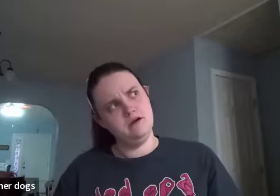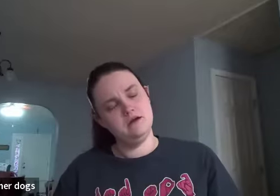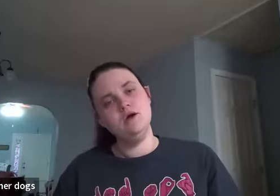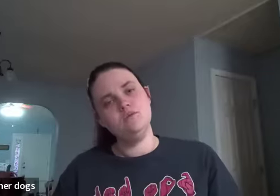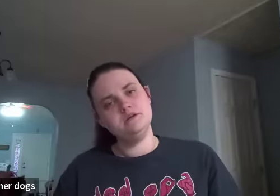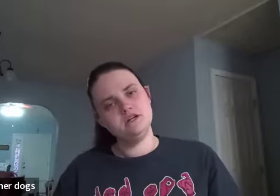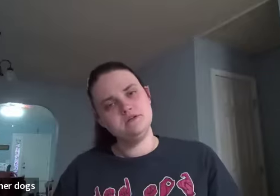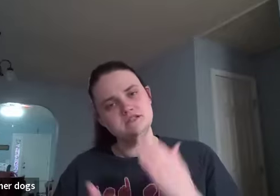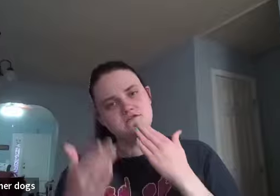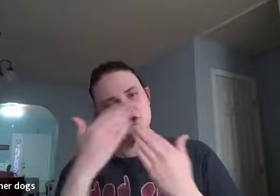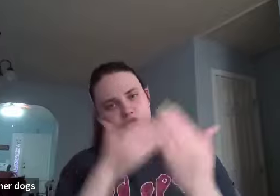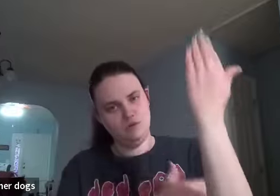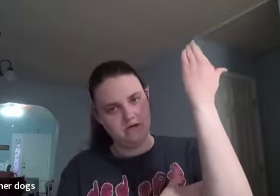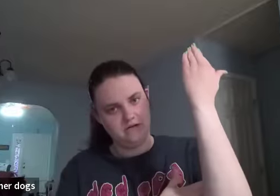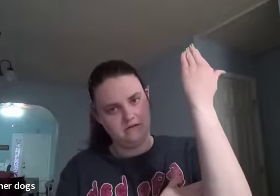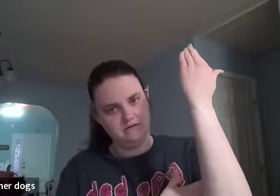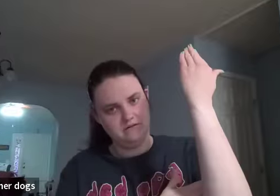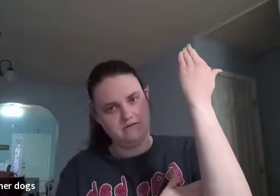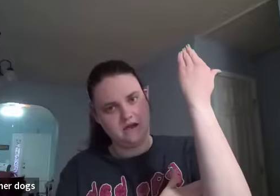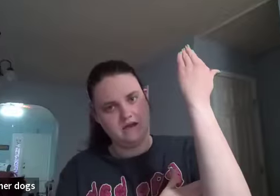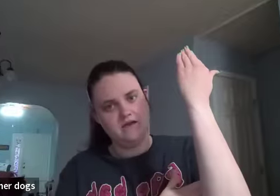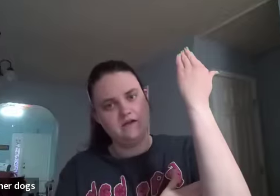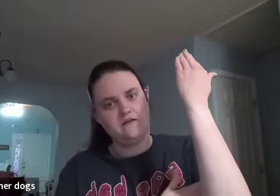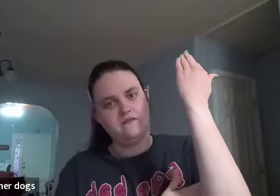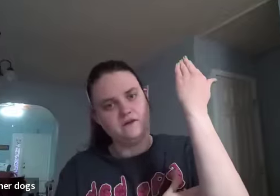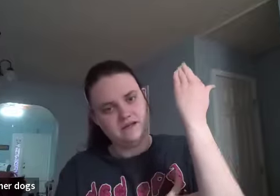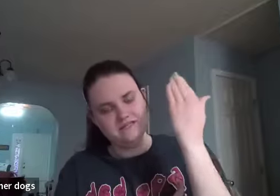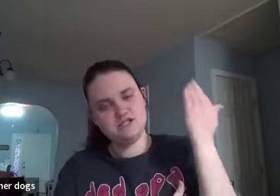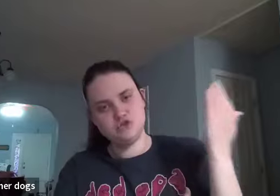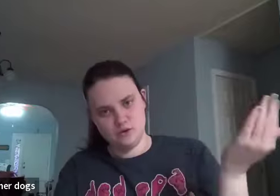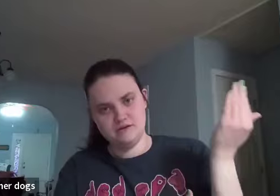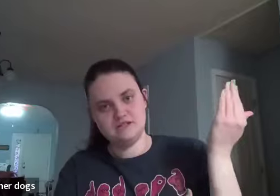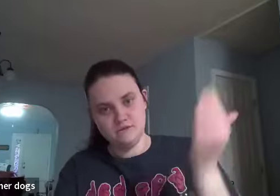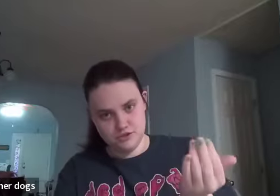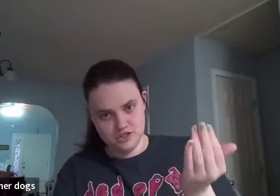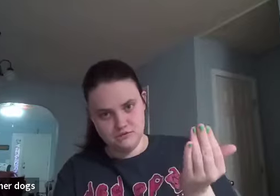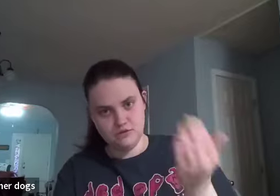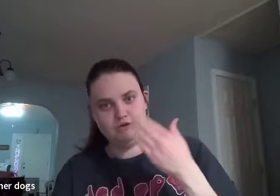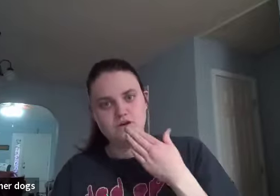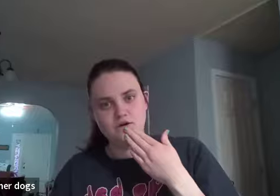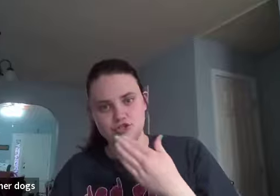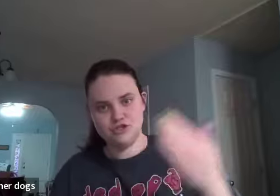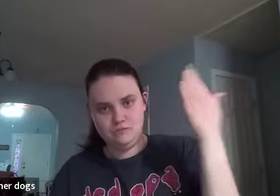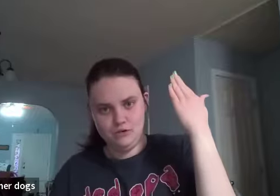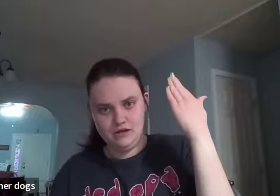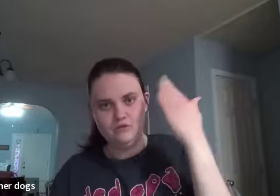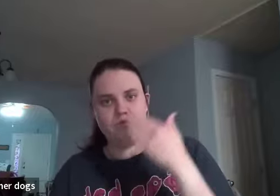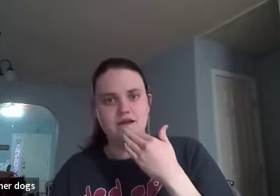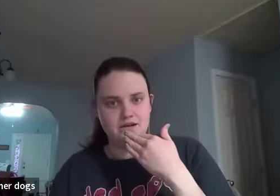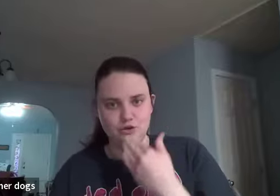not, when we talked about the sign for good morning, okay? There is a shortened version where you can go just good morning, one hand,